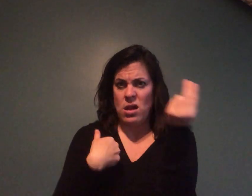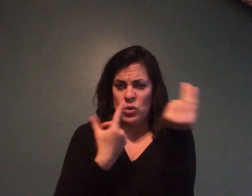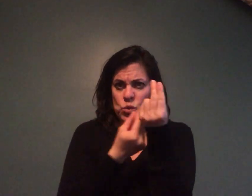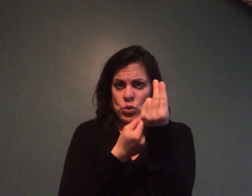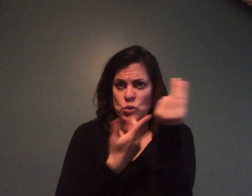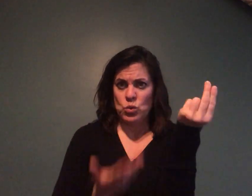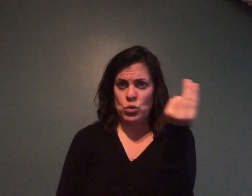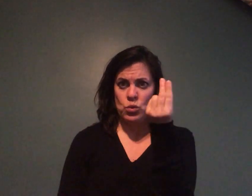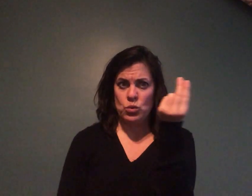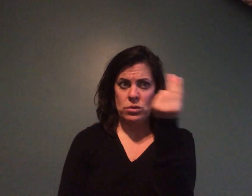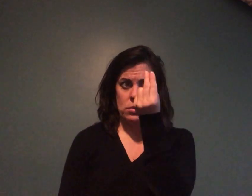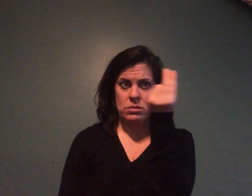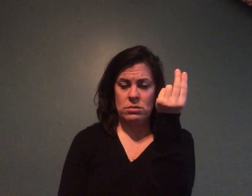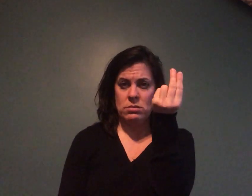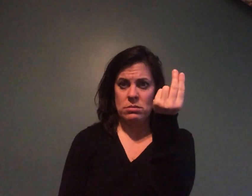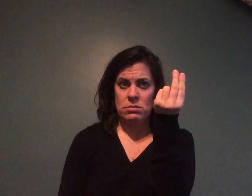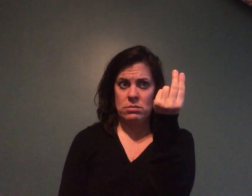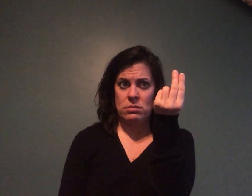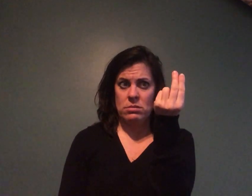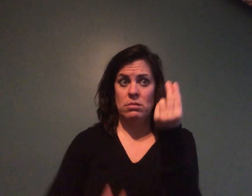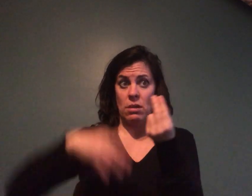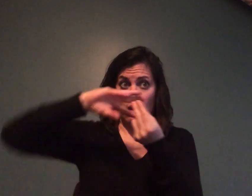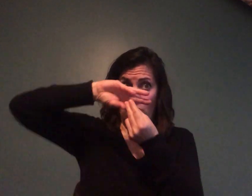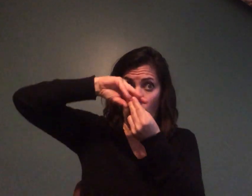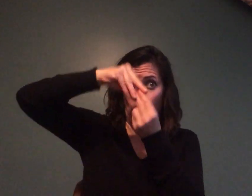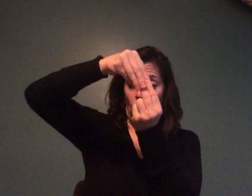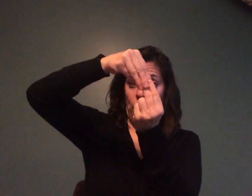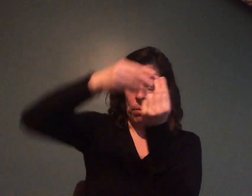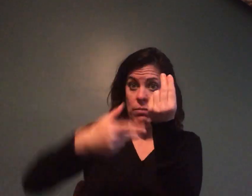I'm not really sure. Not sure. Malachi, where's that going?